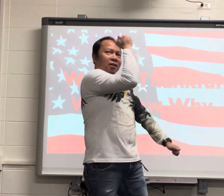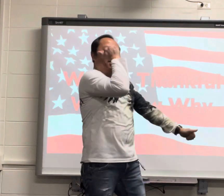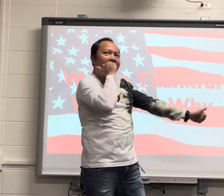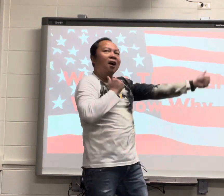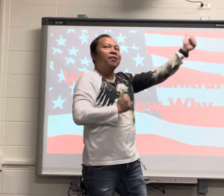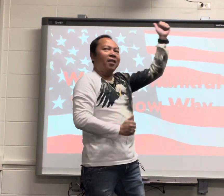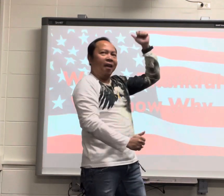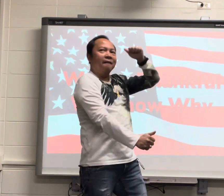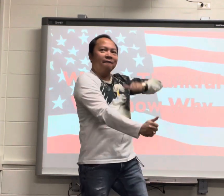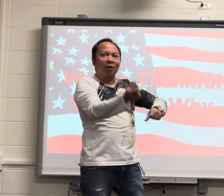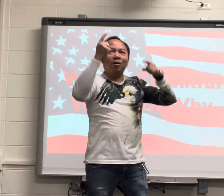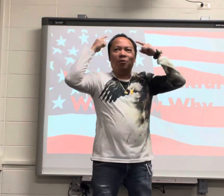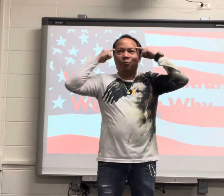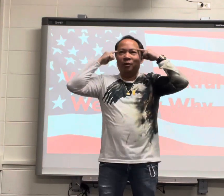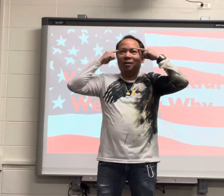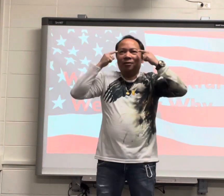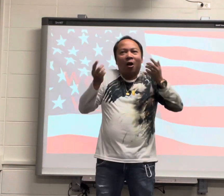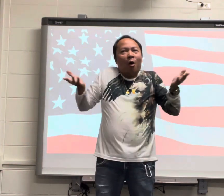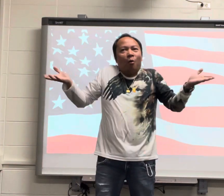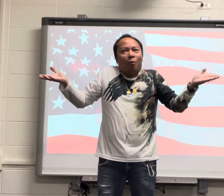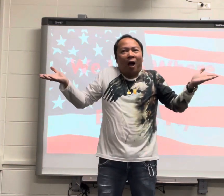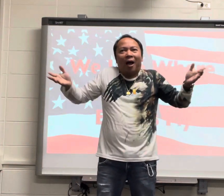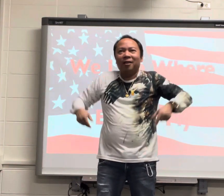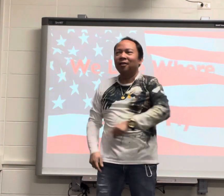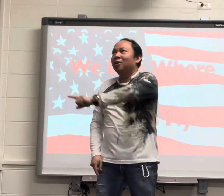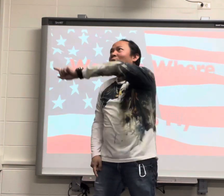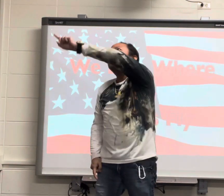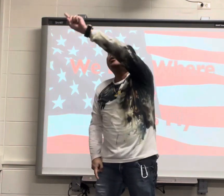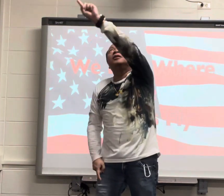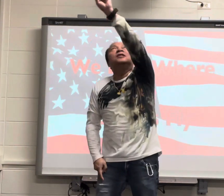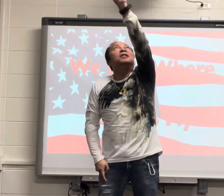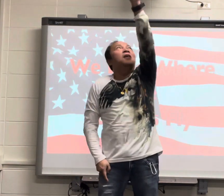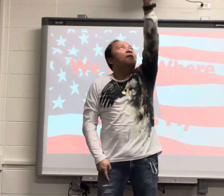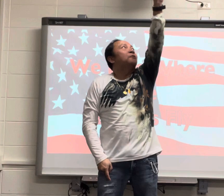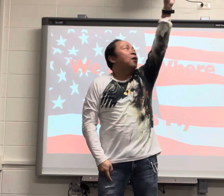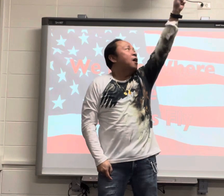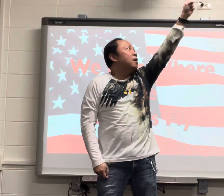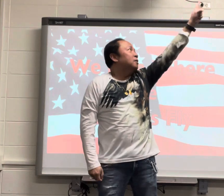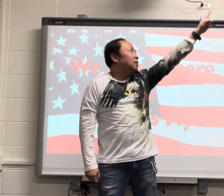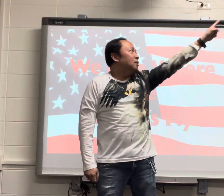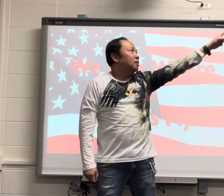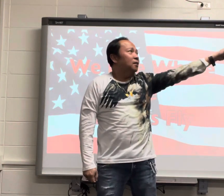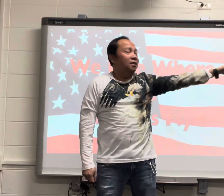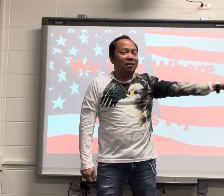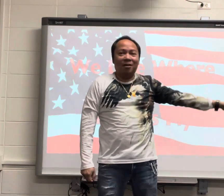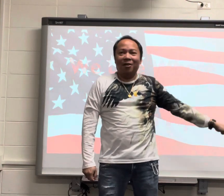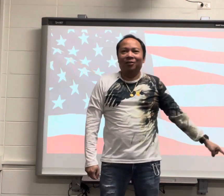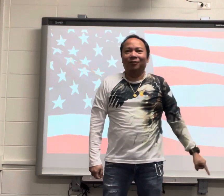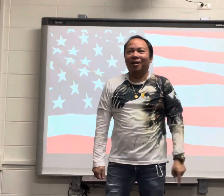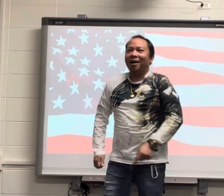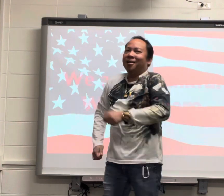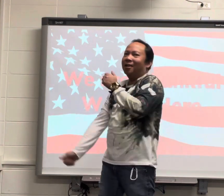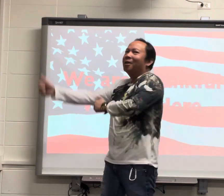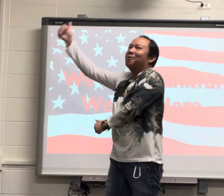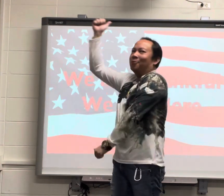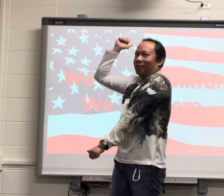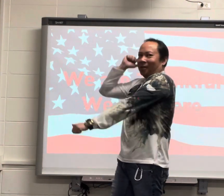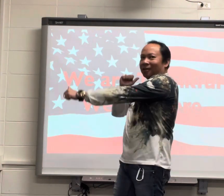we are thankful we know why we live where the Eagles we